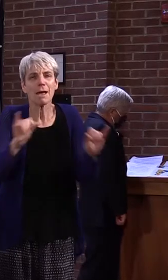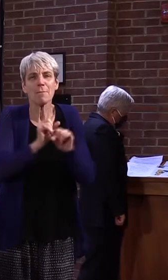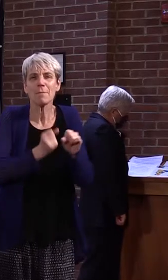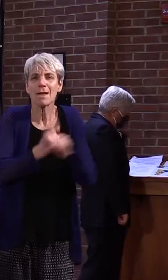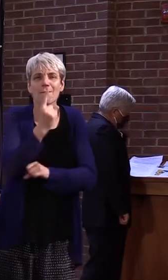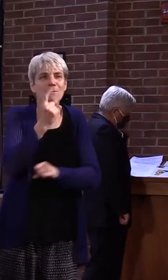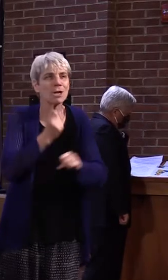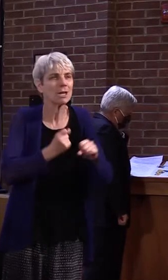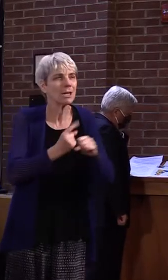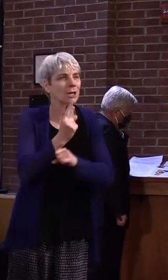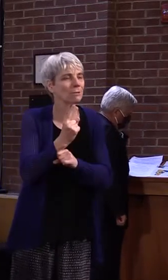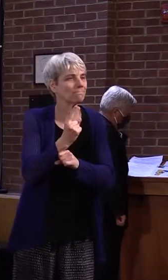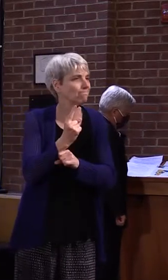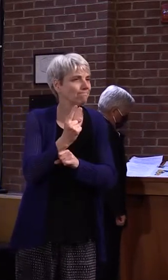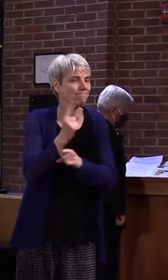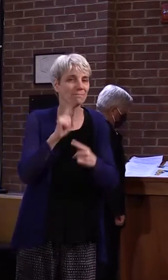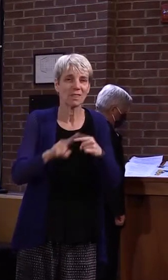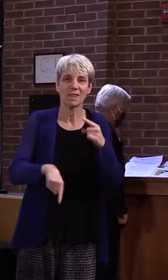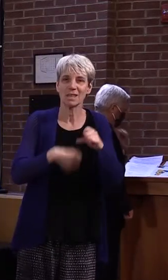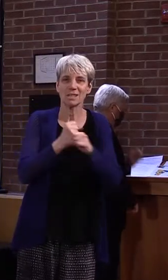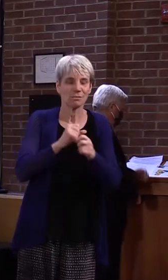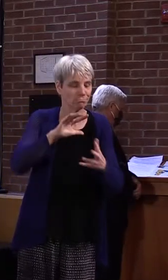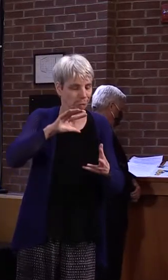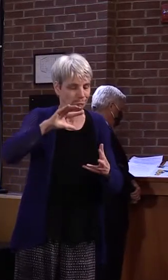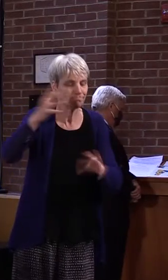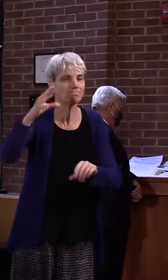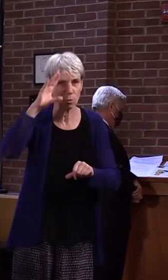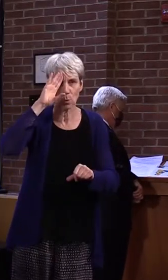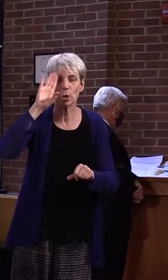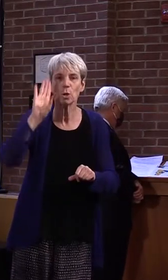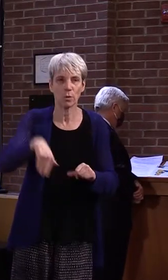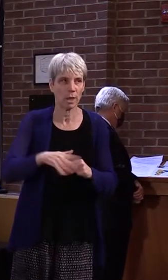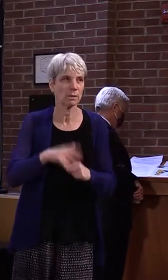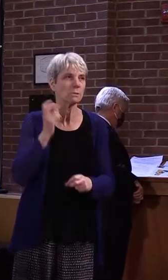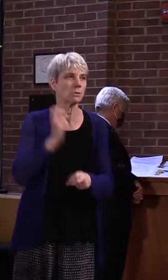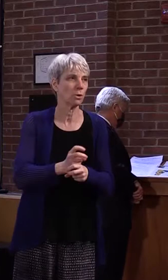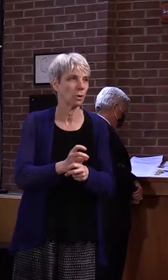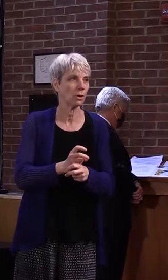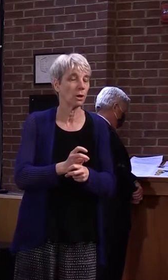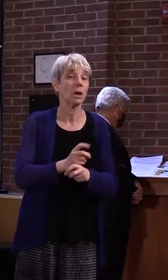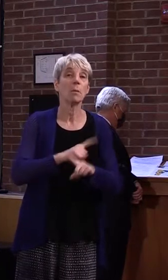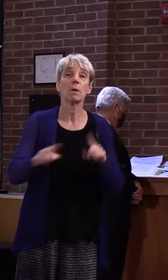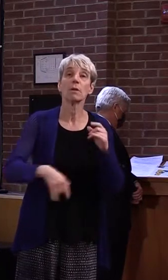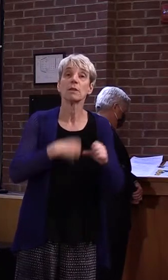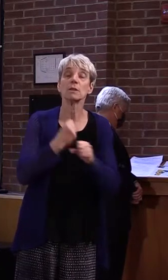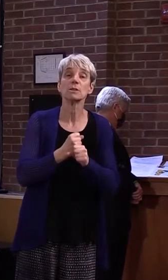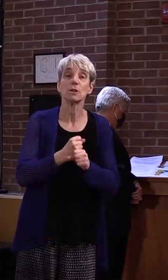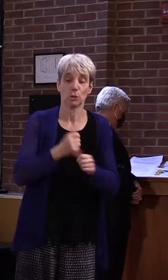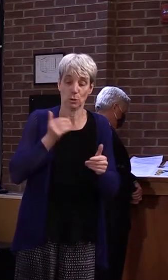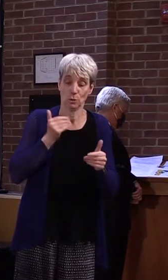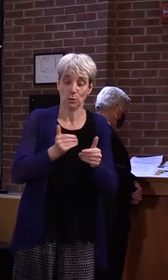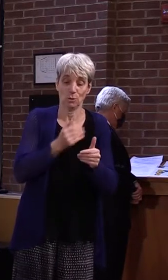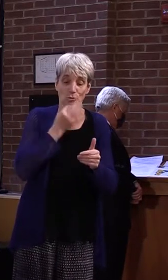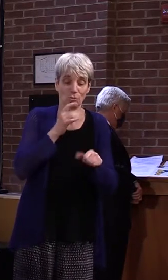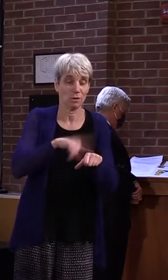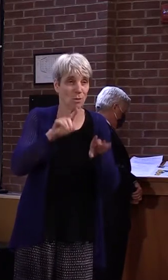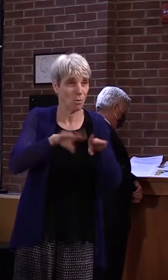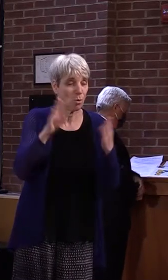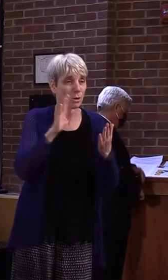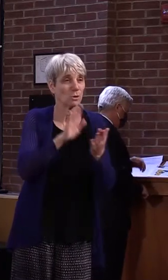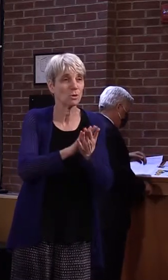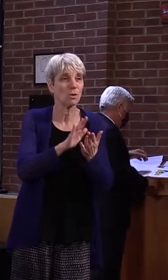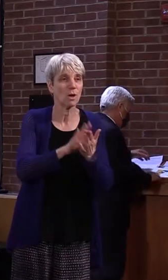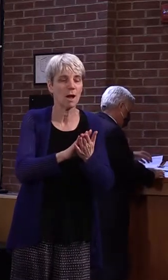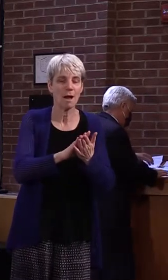been disrupted. As we prepare to reopen our schools, however, we have the opportunity to create new routines and